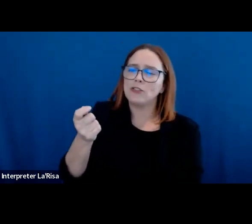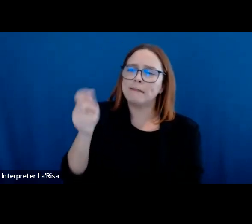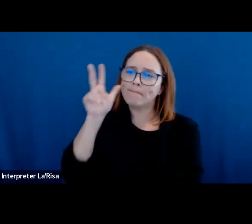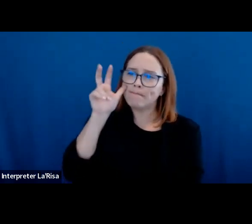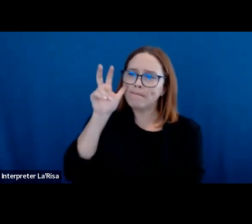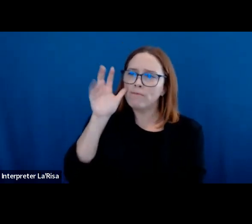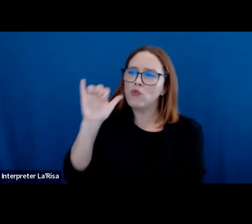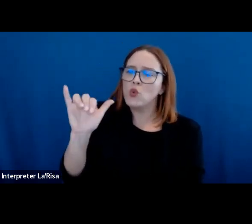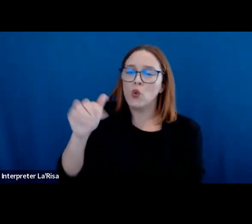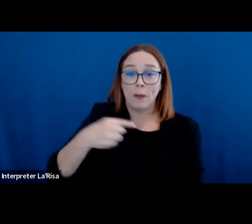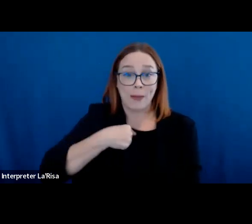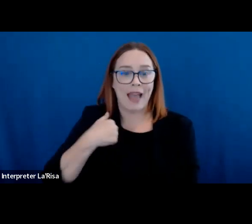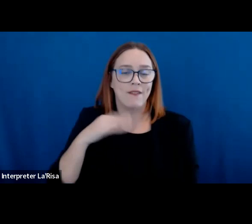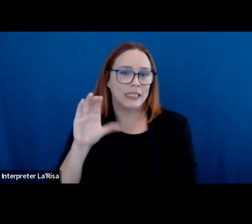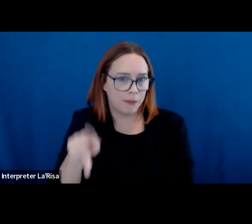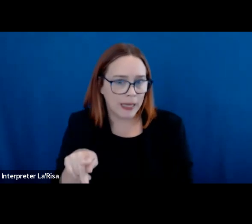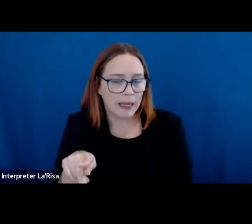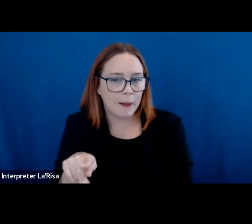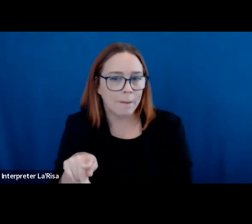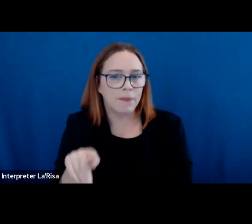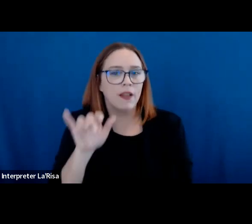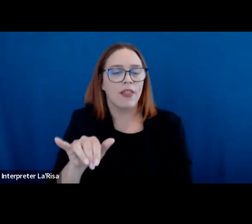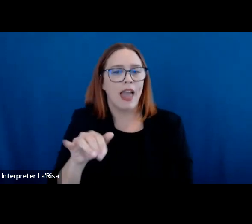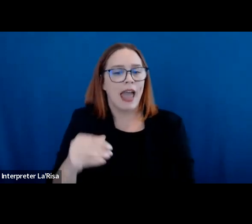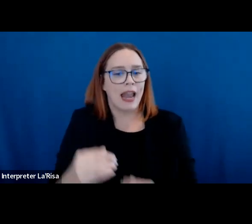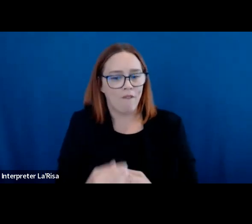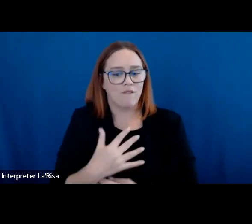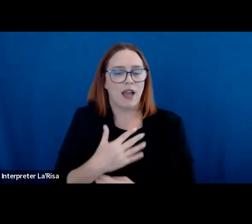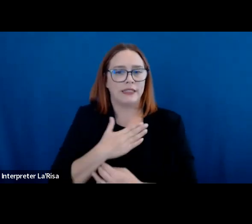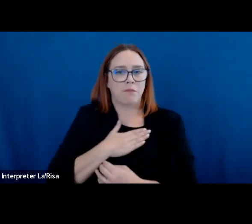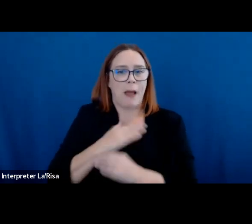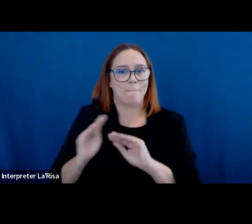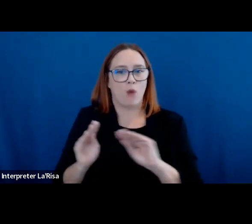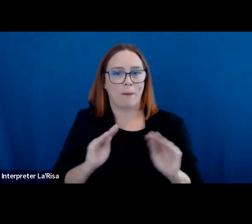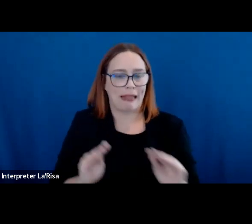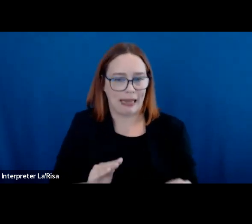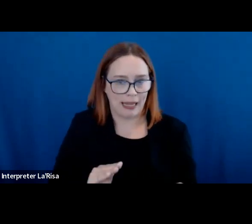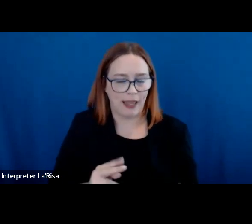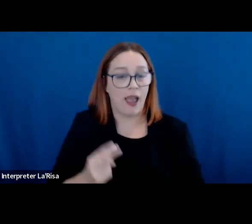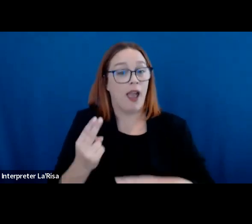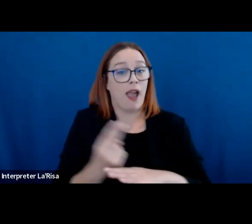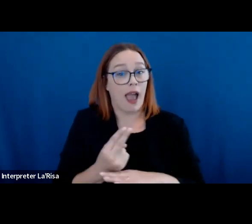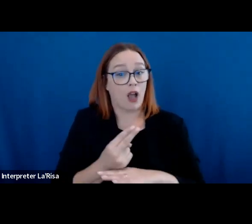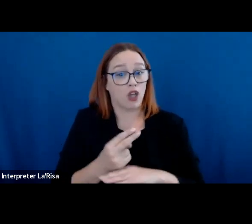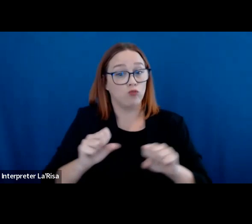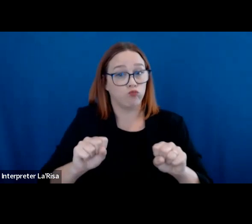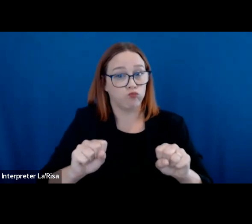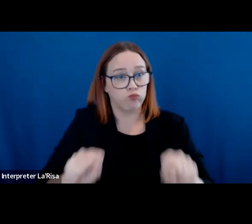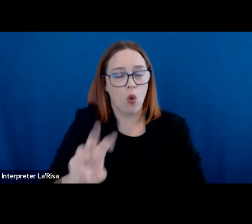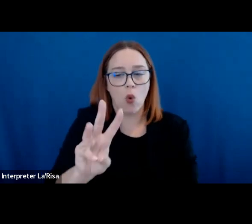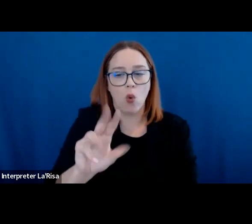cerebral palsy, and so it affects my mobility, and I use a walker. So that's something that everybody can